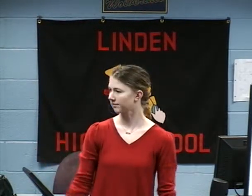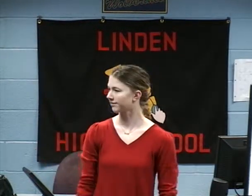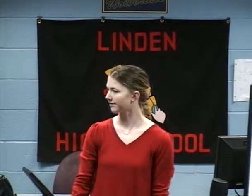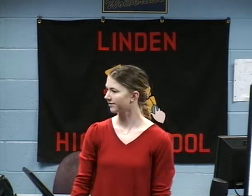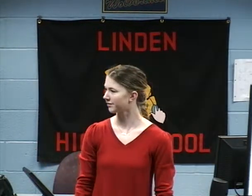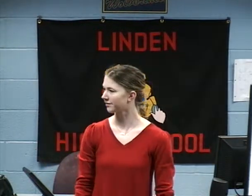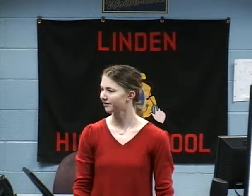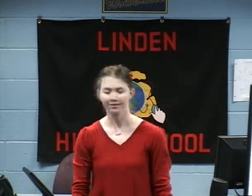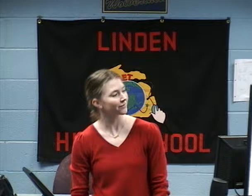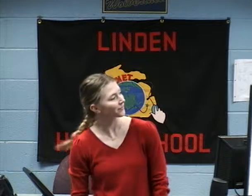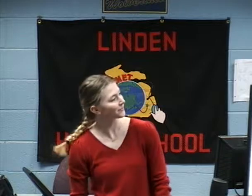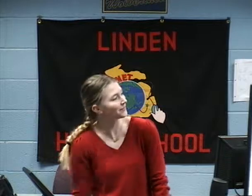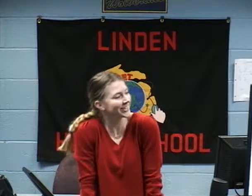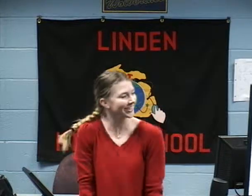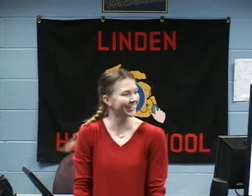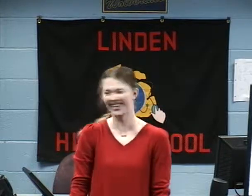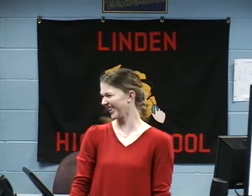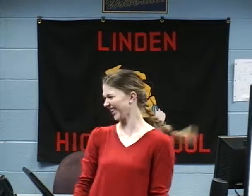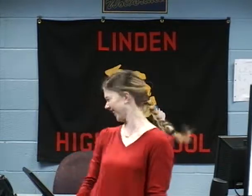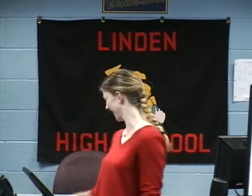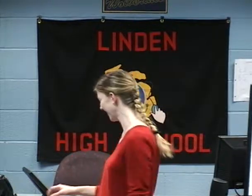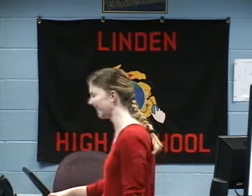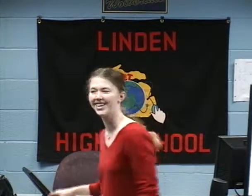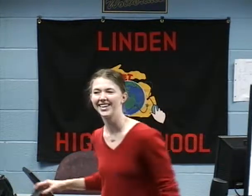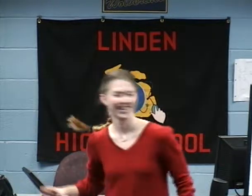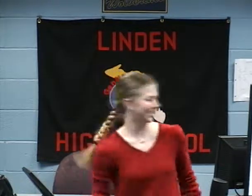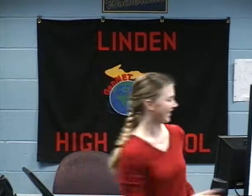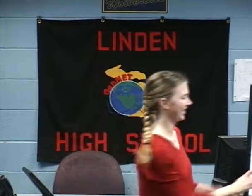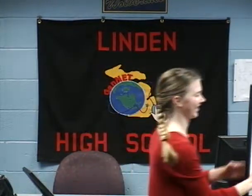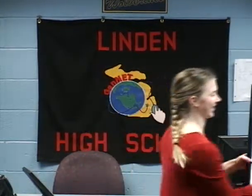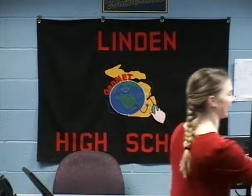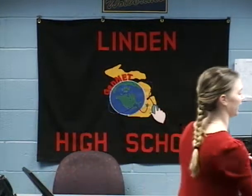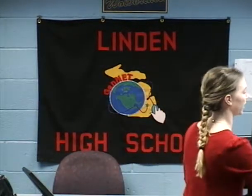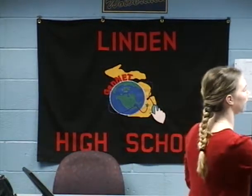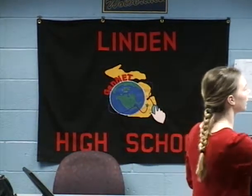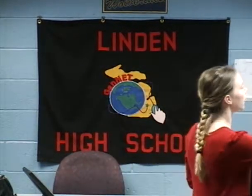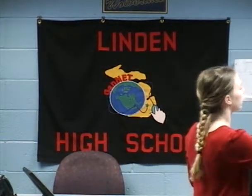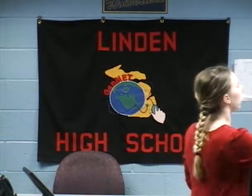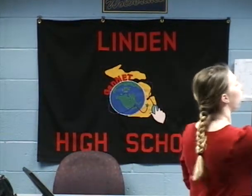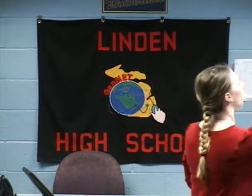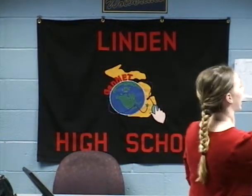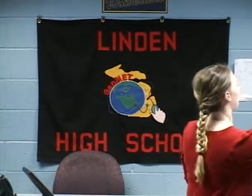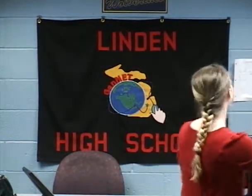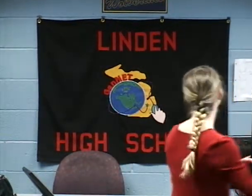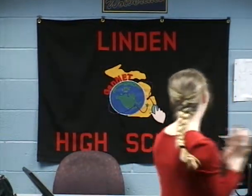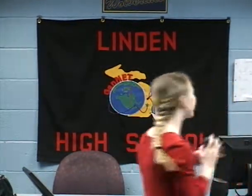Oh, world history. So I got history World from history. the Okay, I see that now. Okay, side